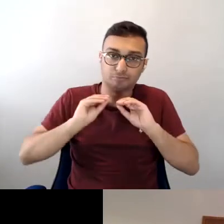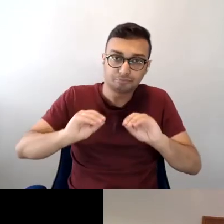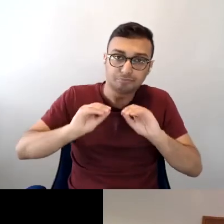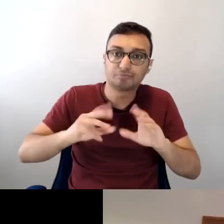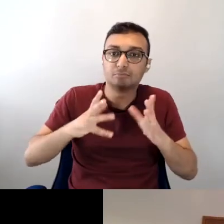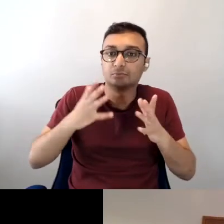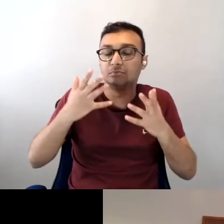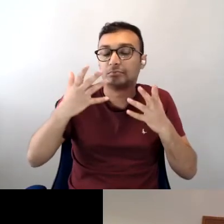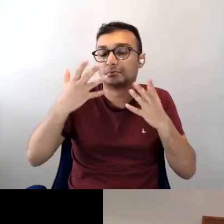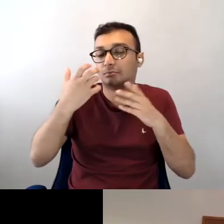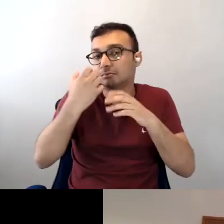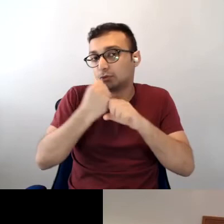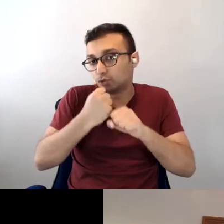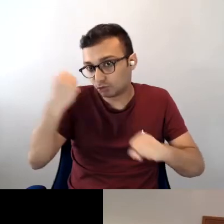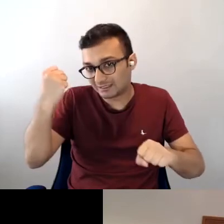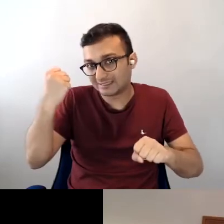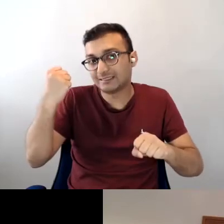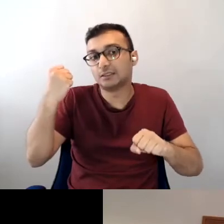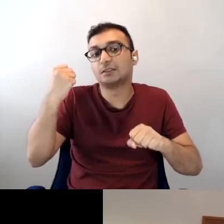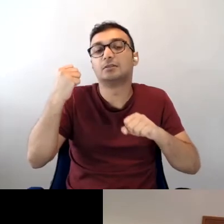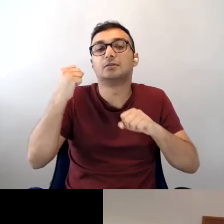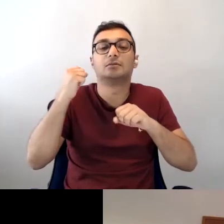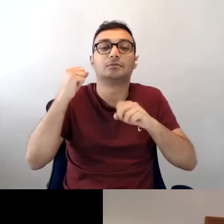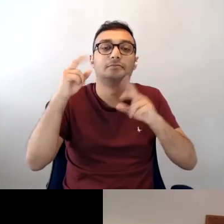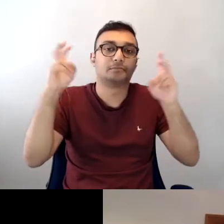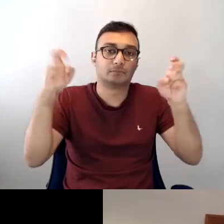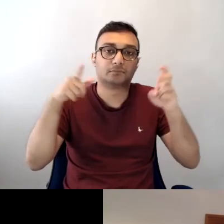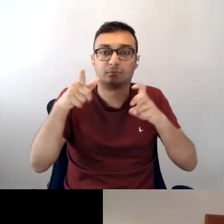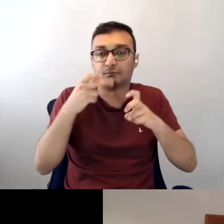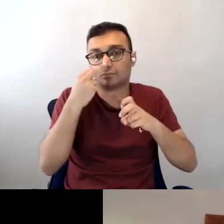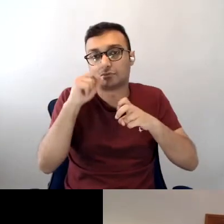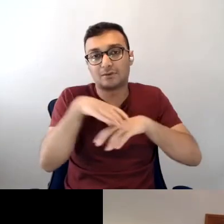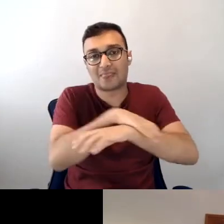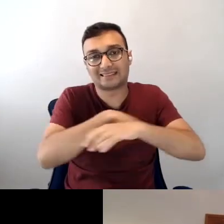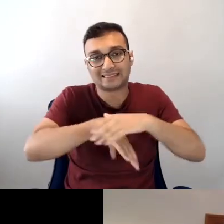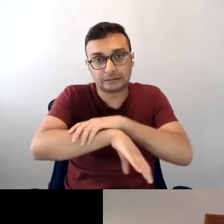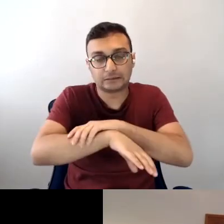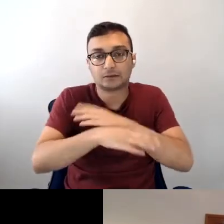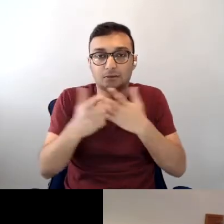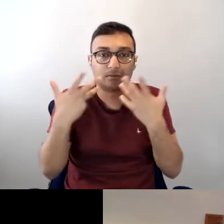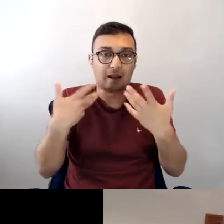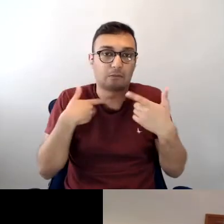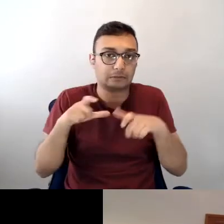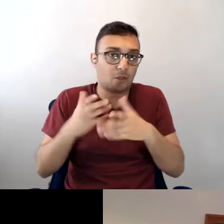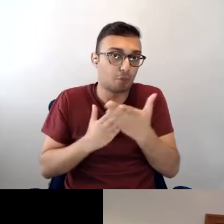degree in orthotics and prosthetics profession. So we are under development of that